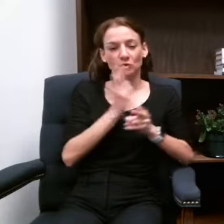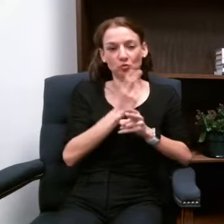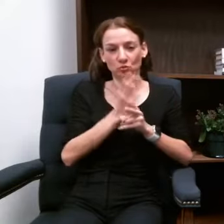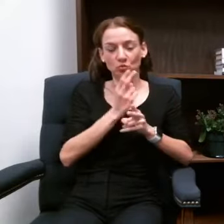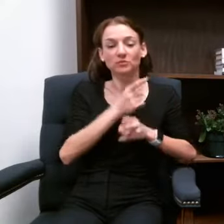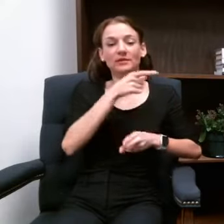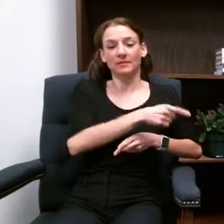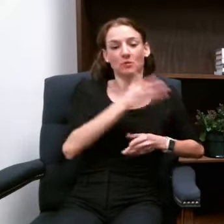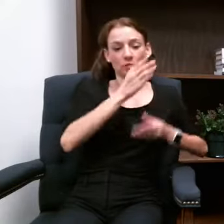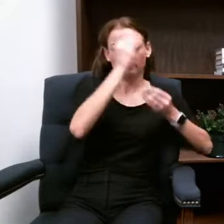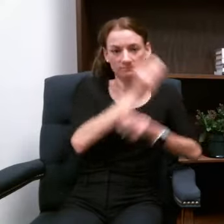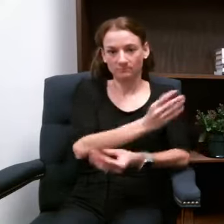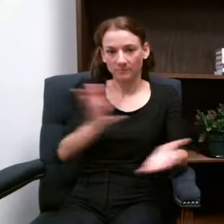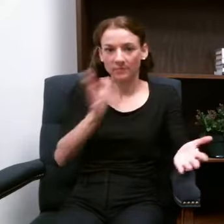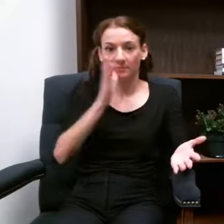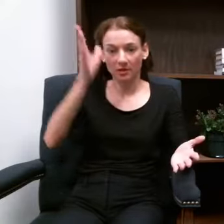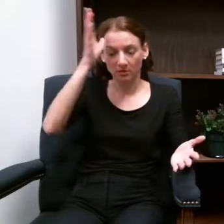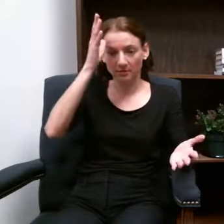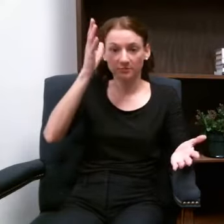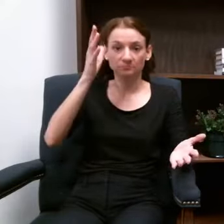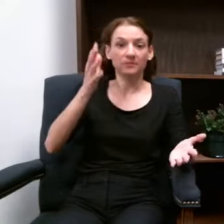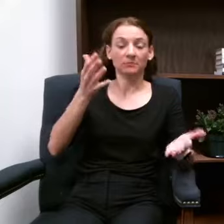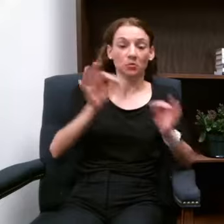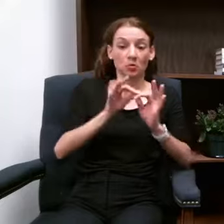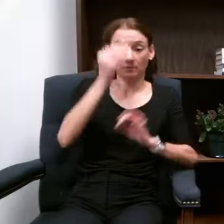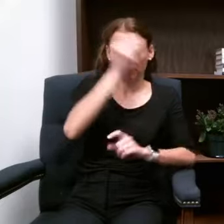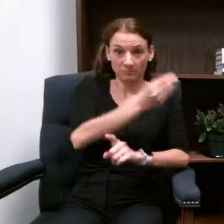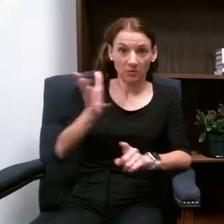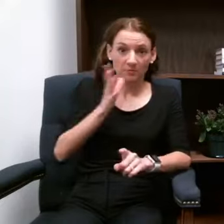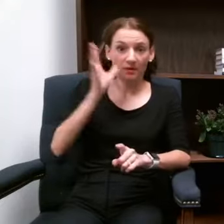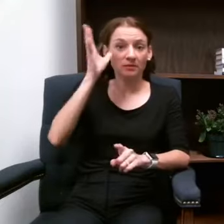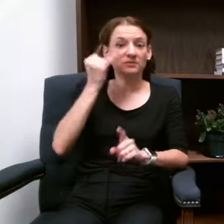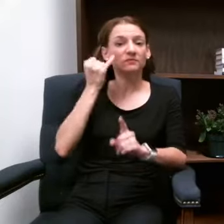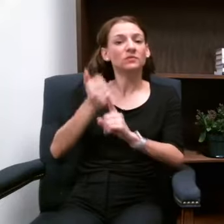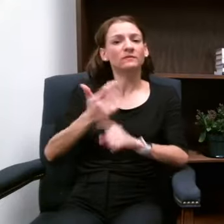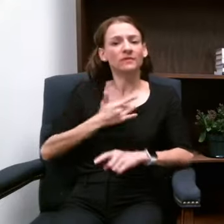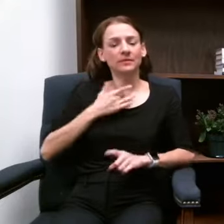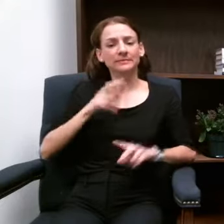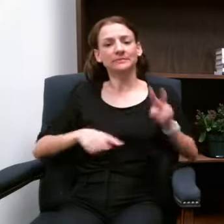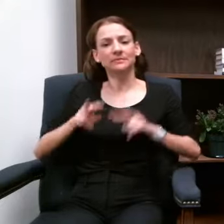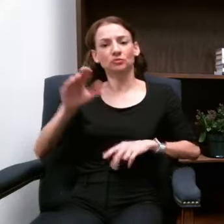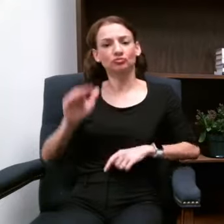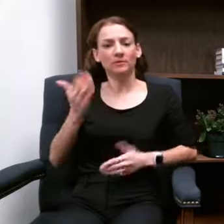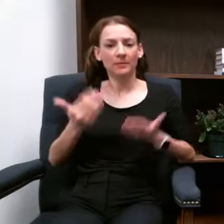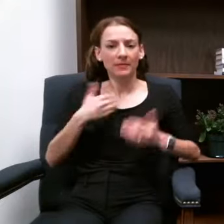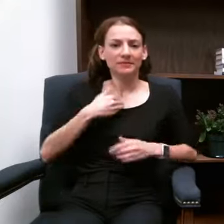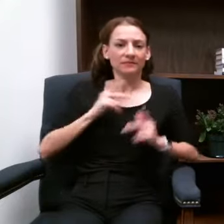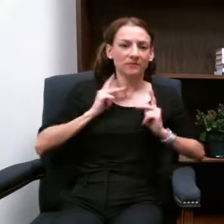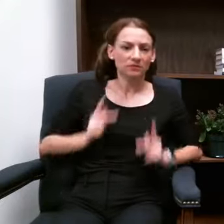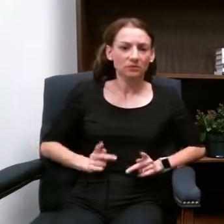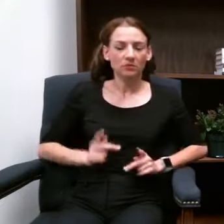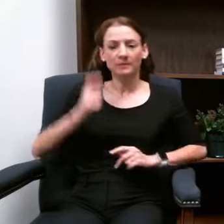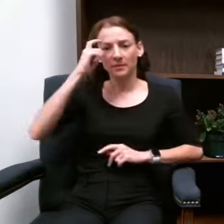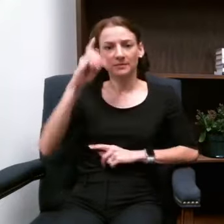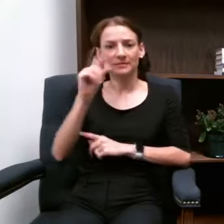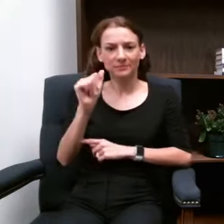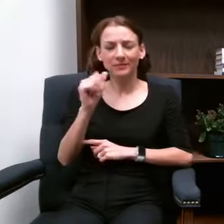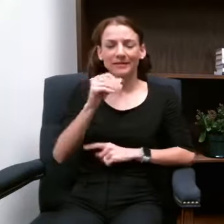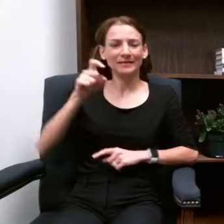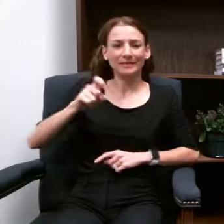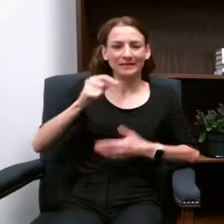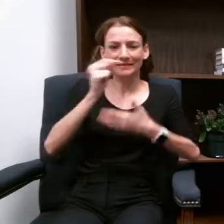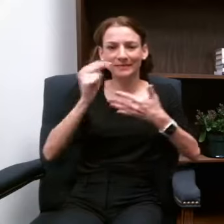to let them know that if you believe that you have a child that has a physical or mental disability and those needs need to